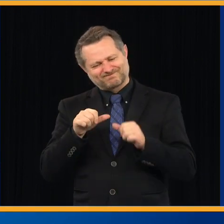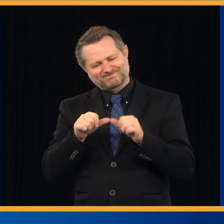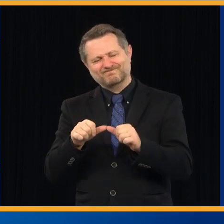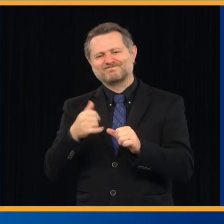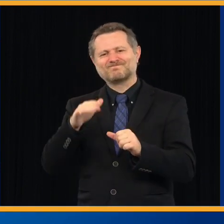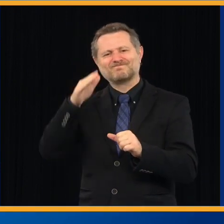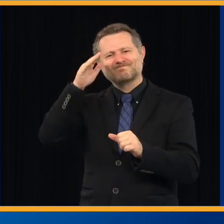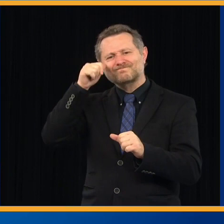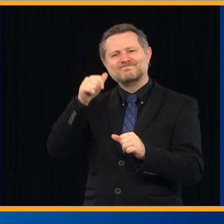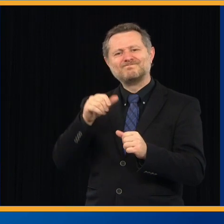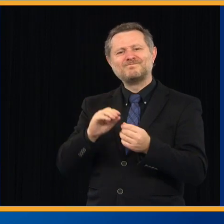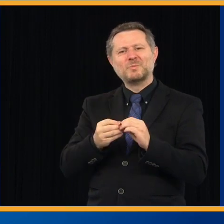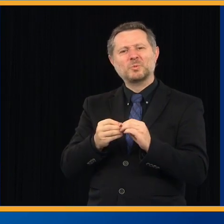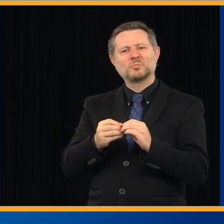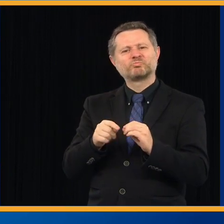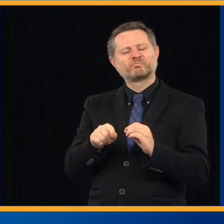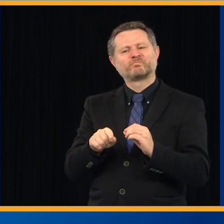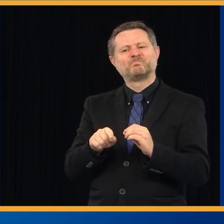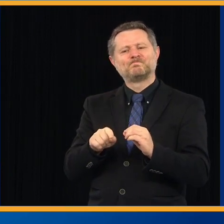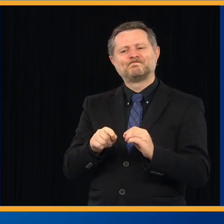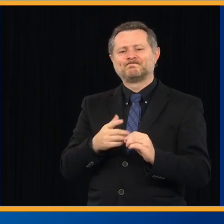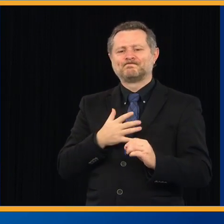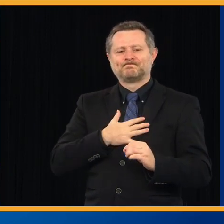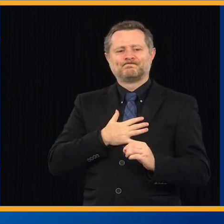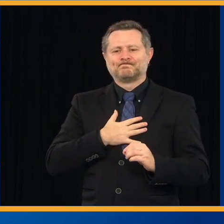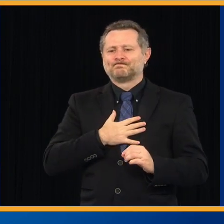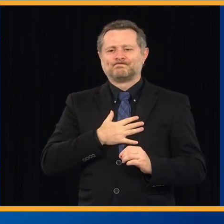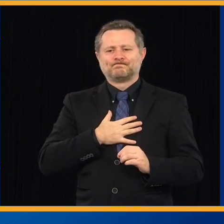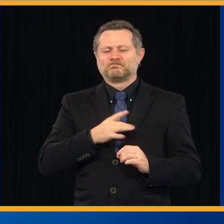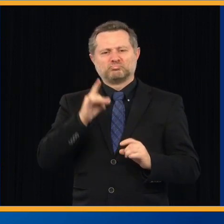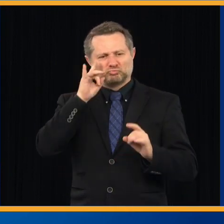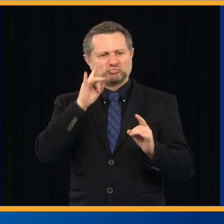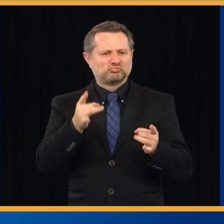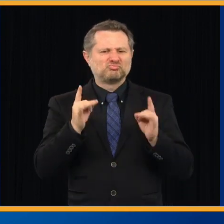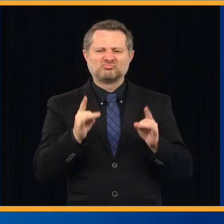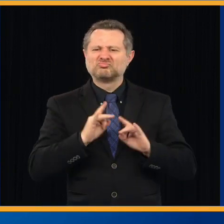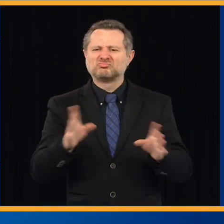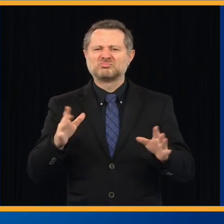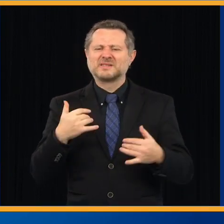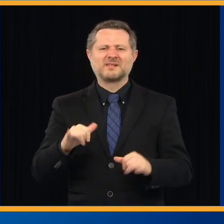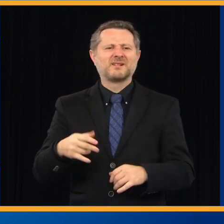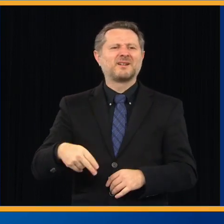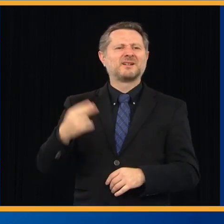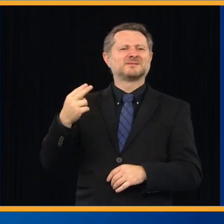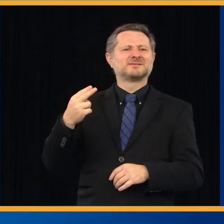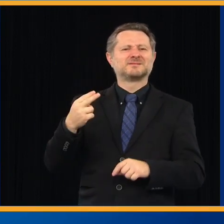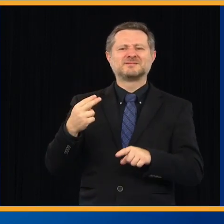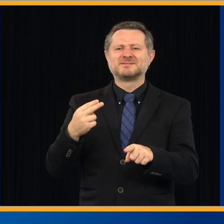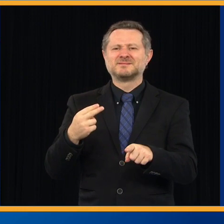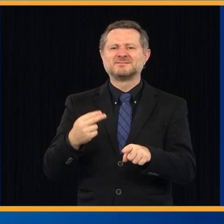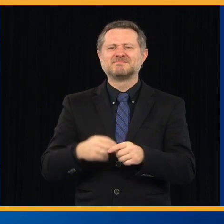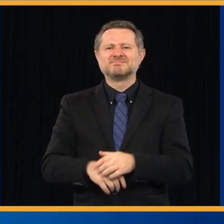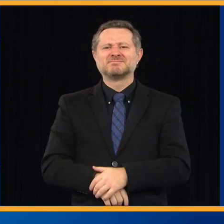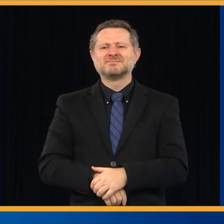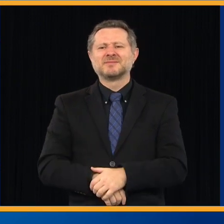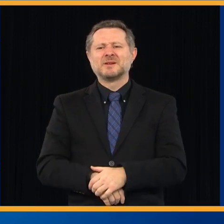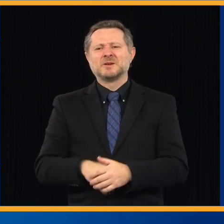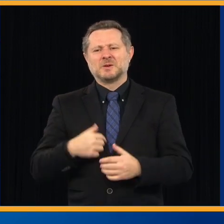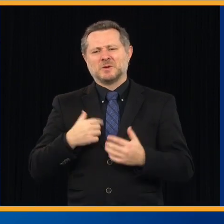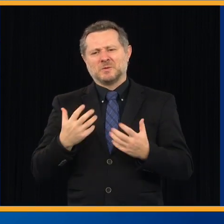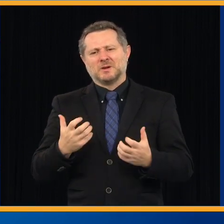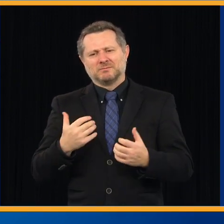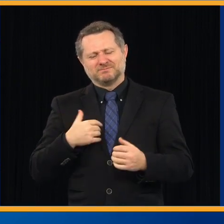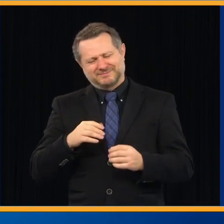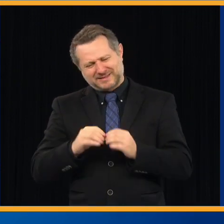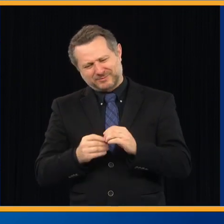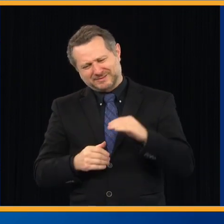obnoxiously and terrifyingly high, and it's still not dropping at the